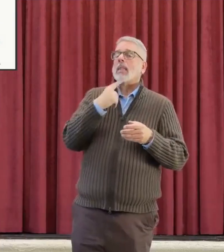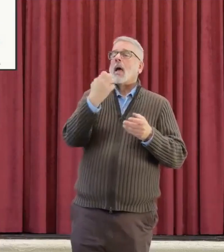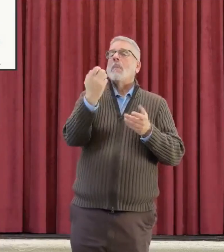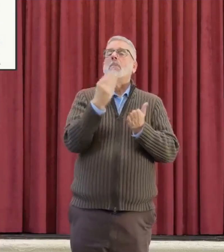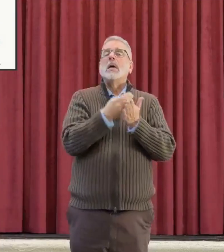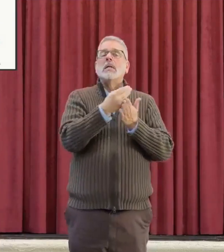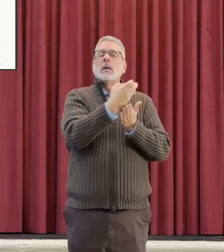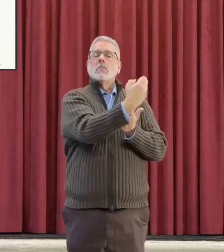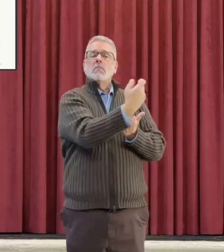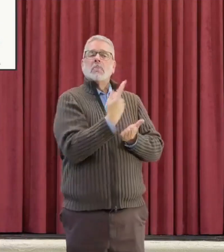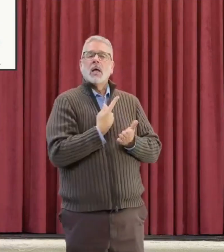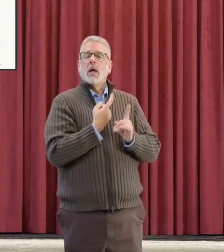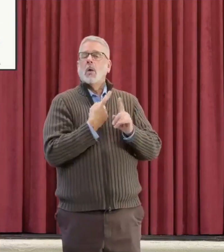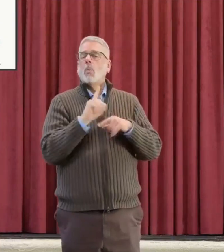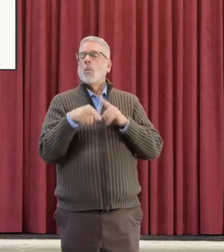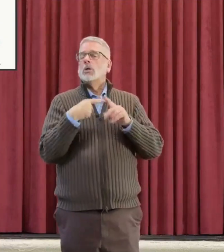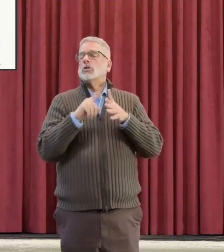this